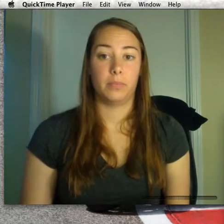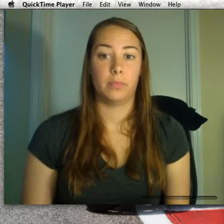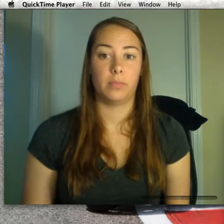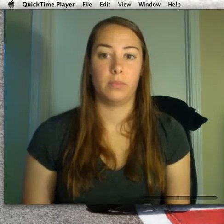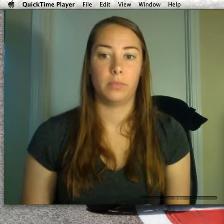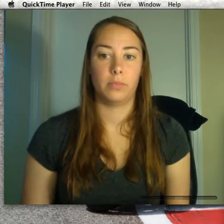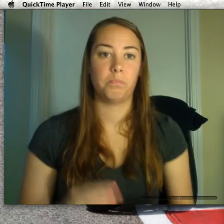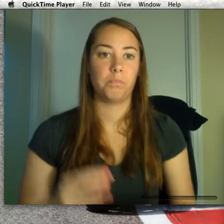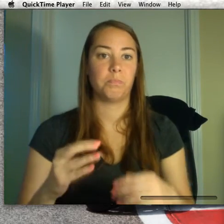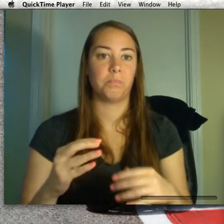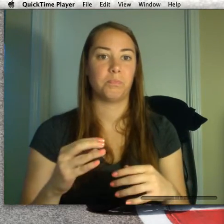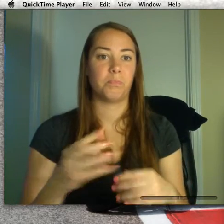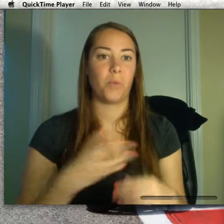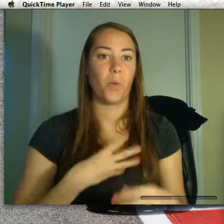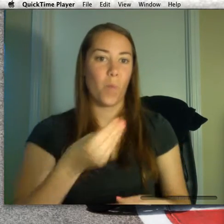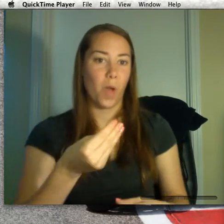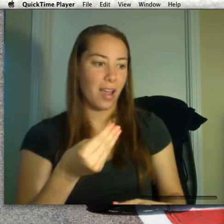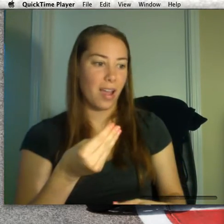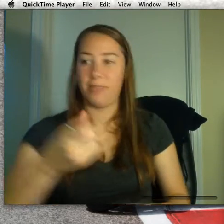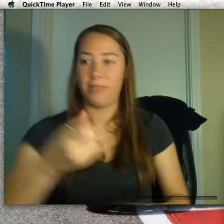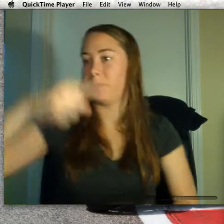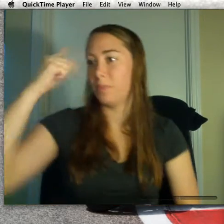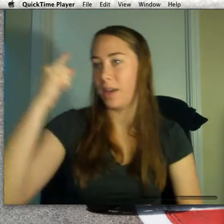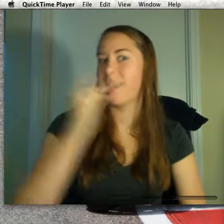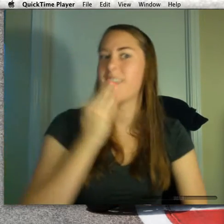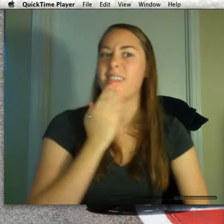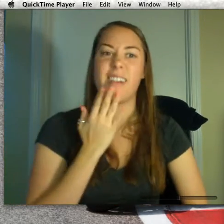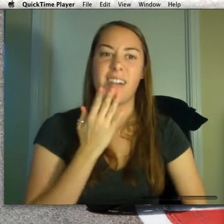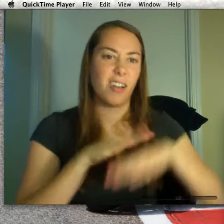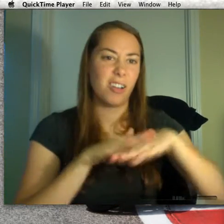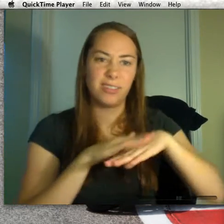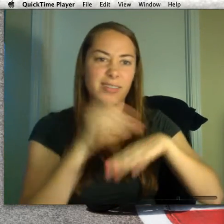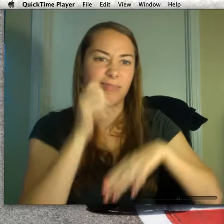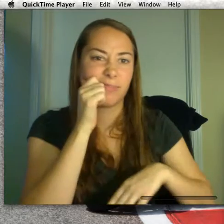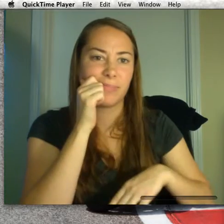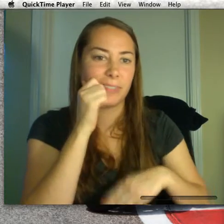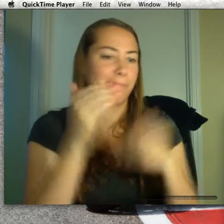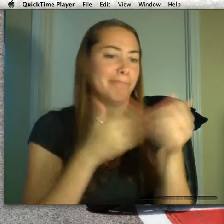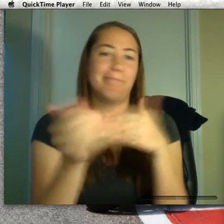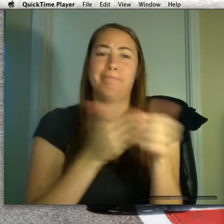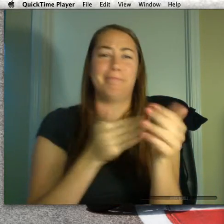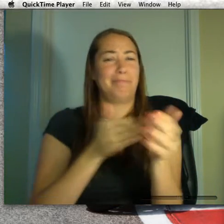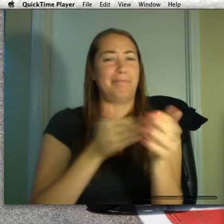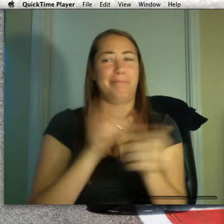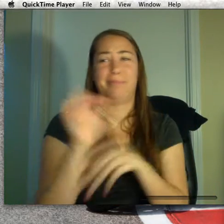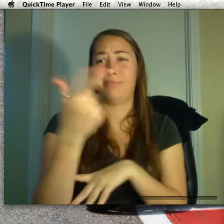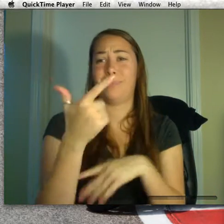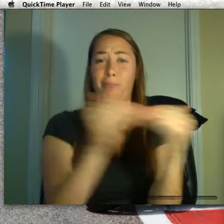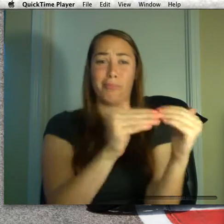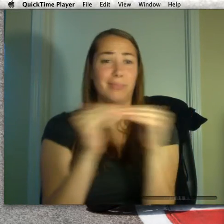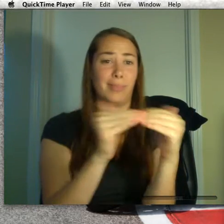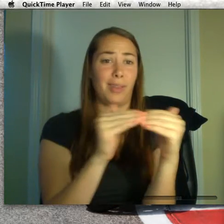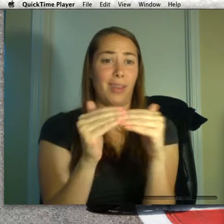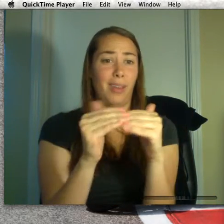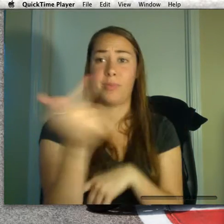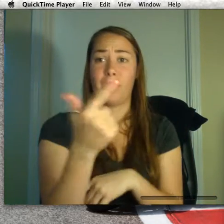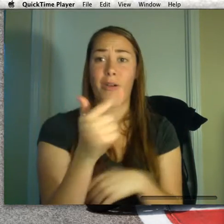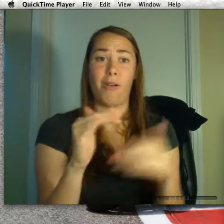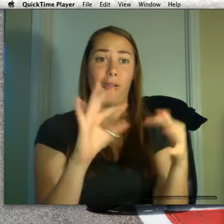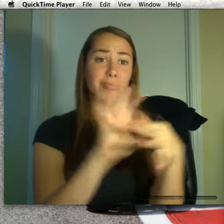color, you grow. When we all work together, we grow. When there's growth, everybody is a